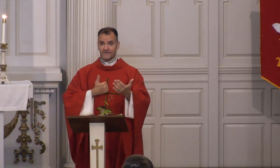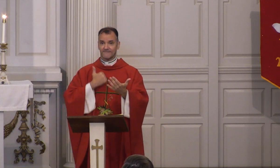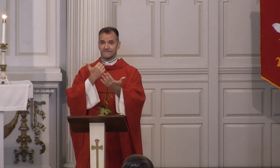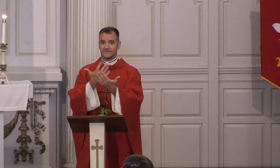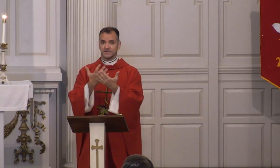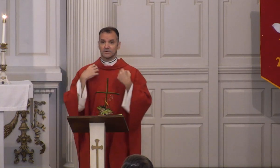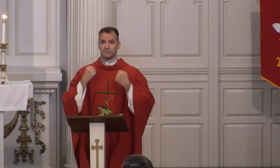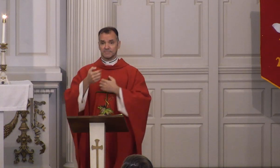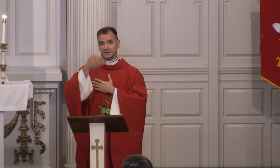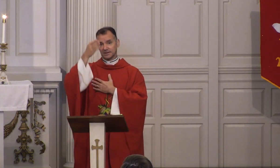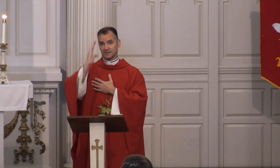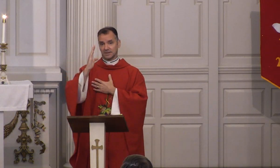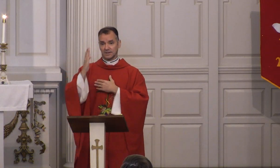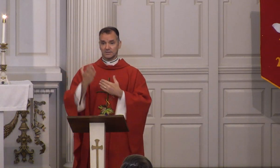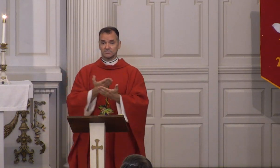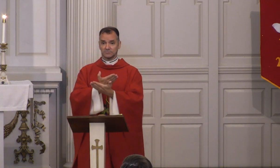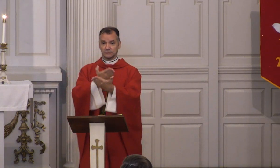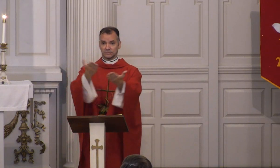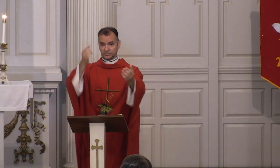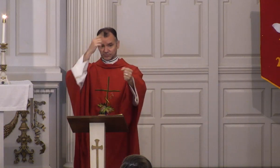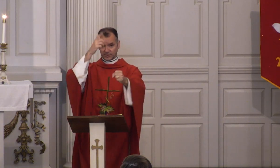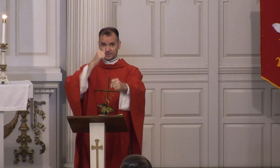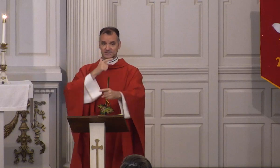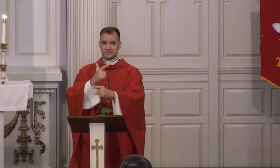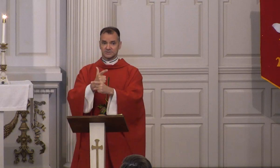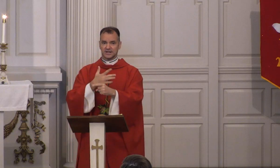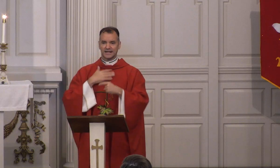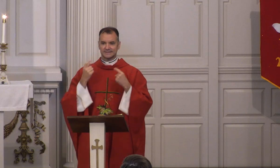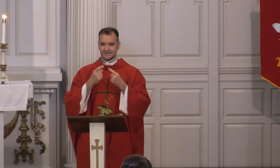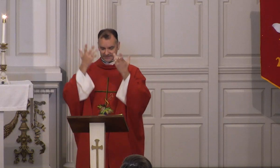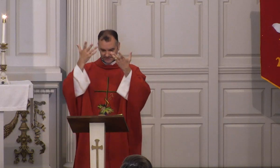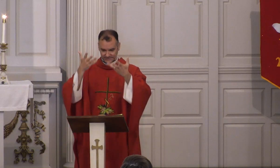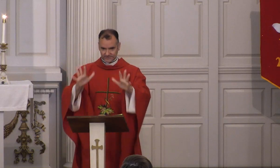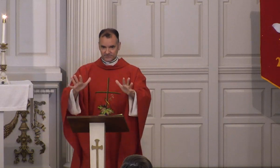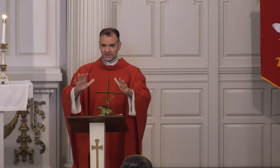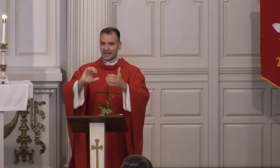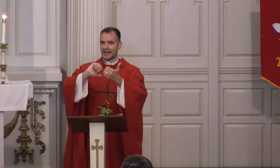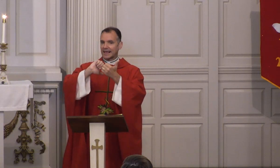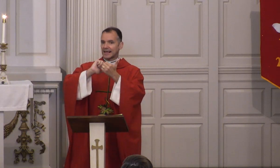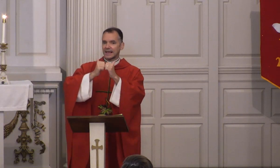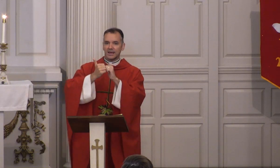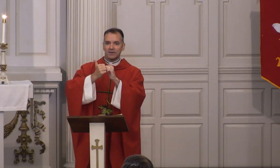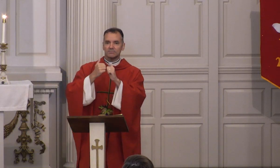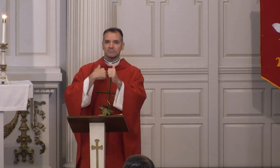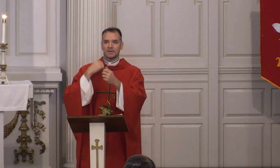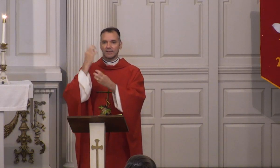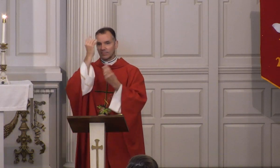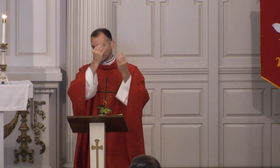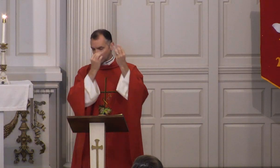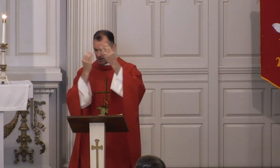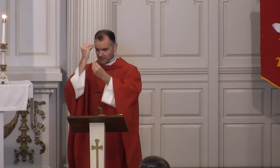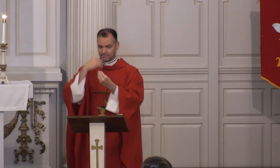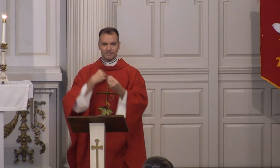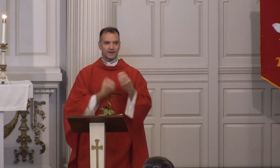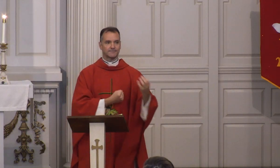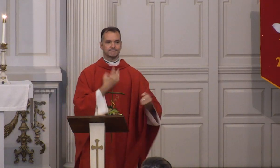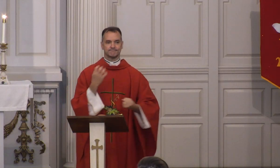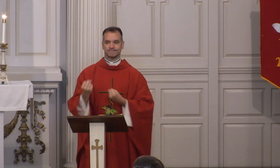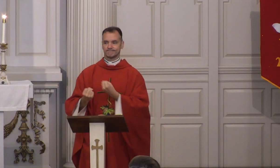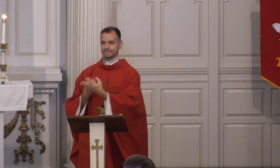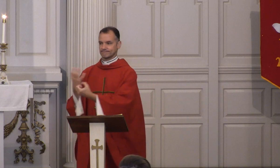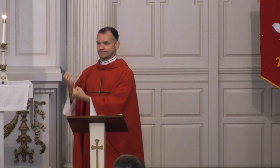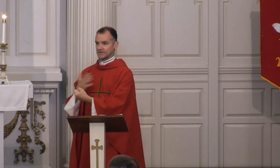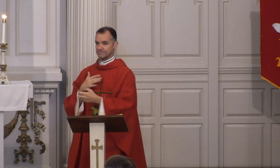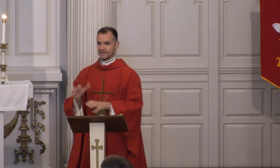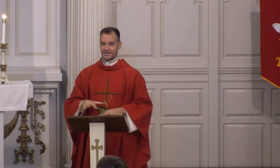I confess to Almighty God and to you, my brothers and sisters, that I have greatly sinned in my thoughts and in my